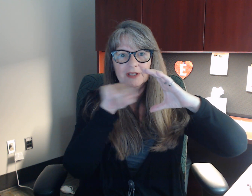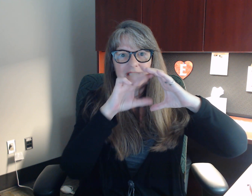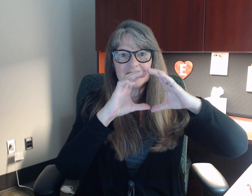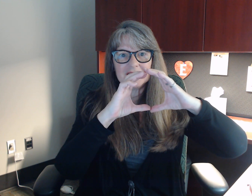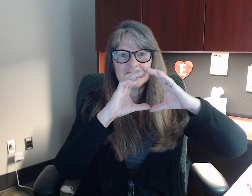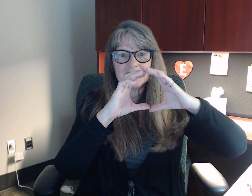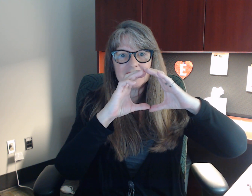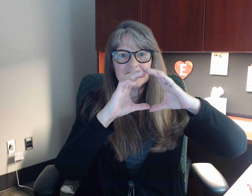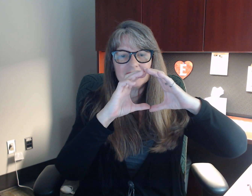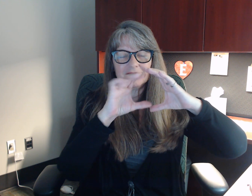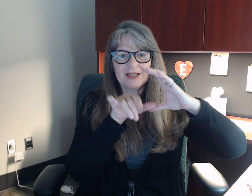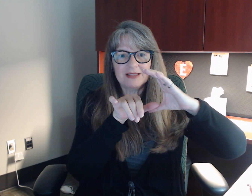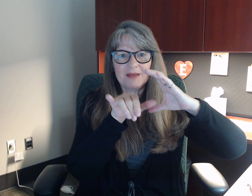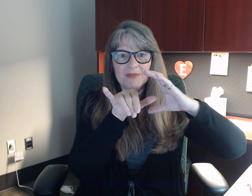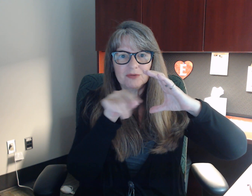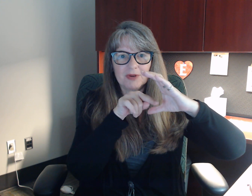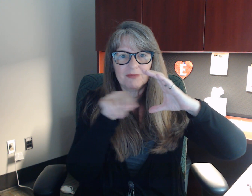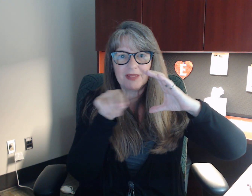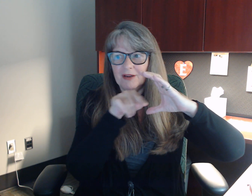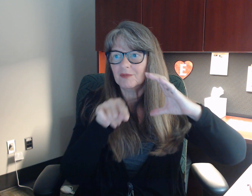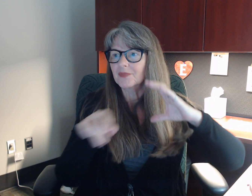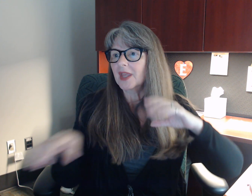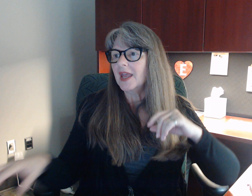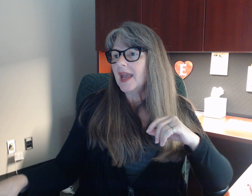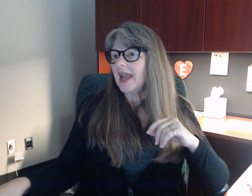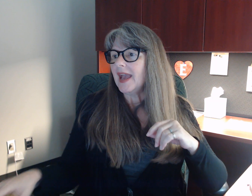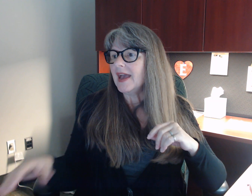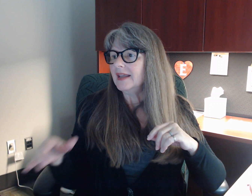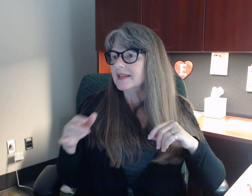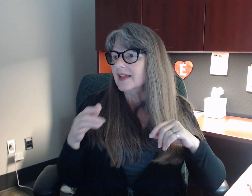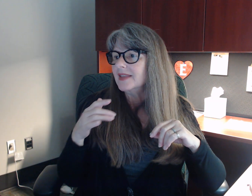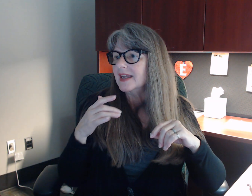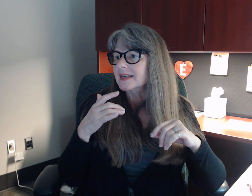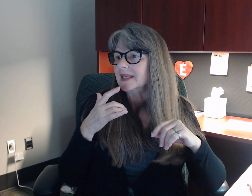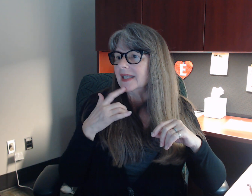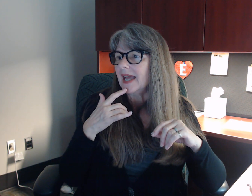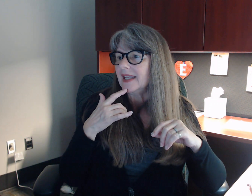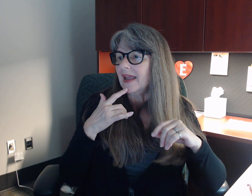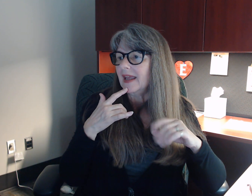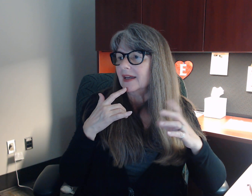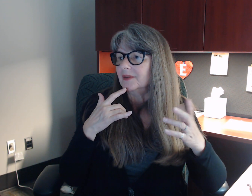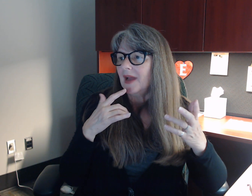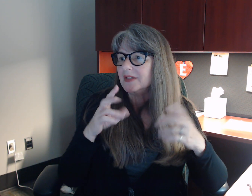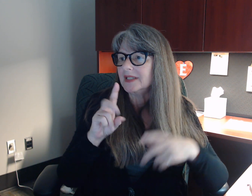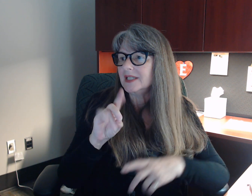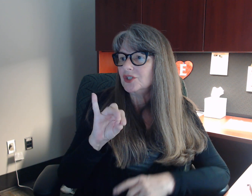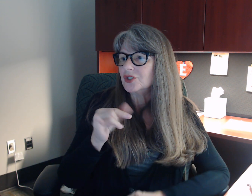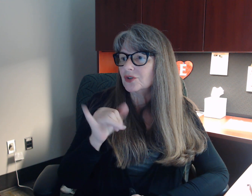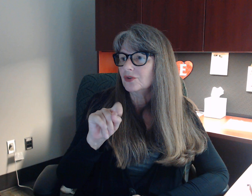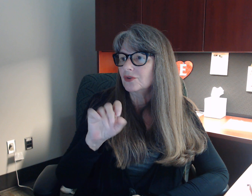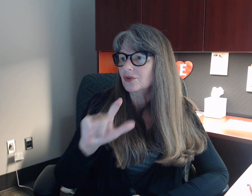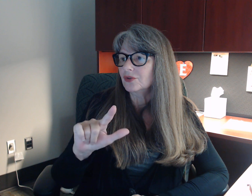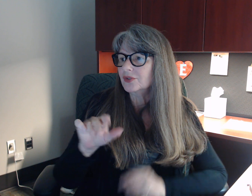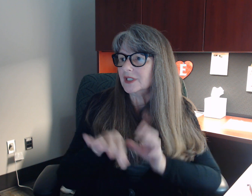this distance, right? That measurement right there. And they said it had to have a digital